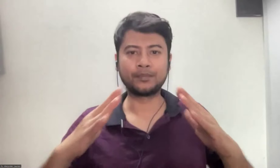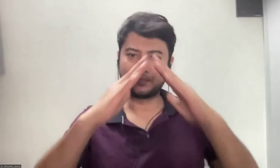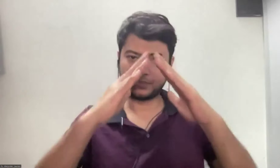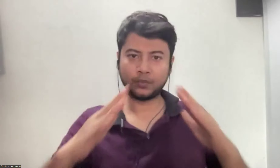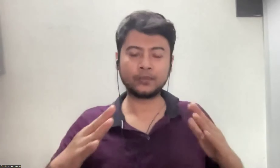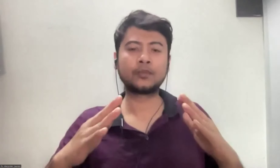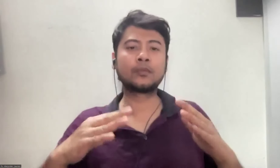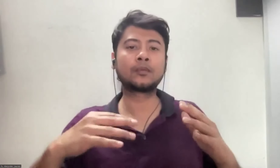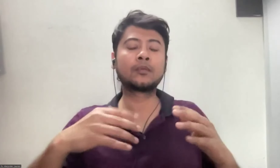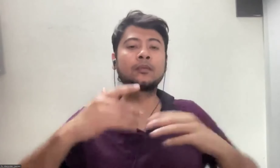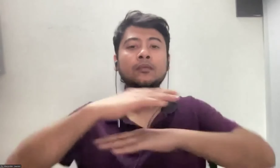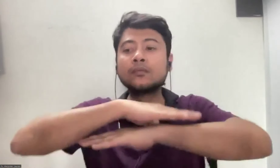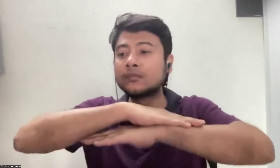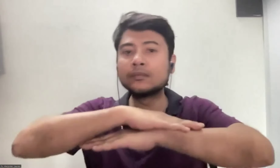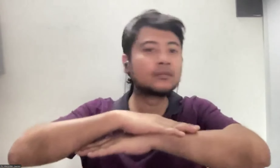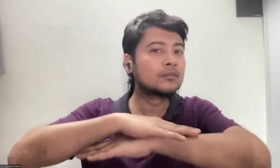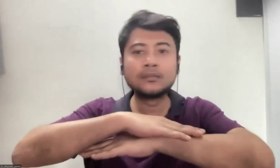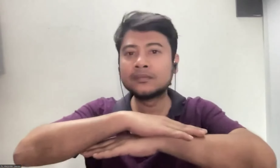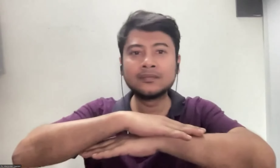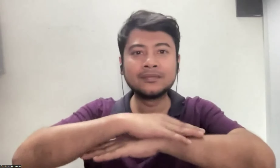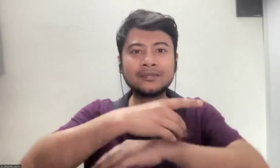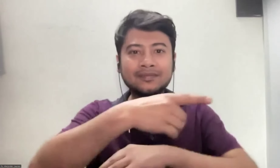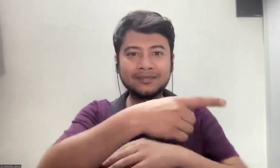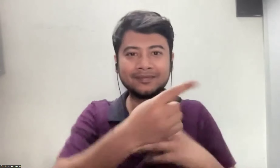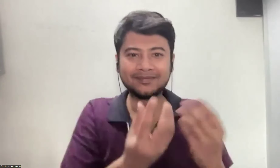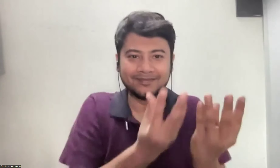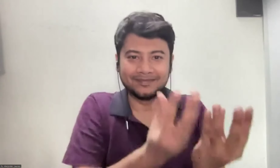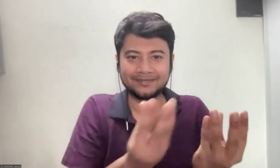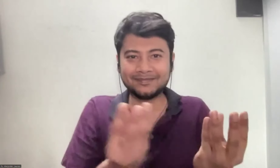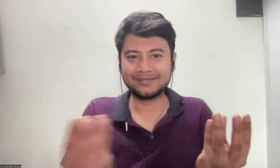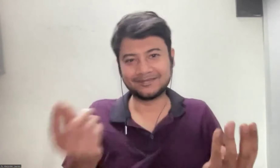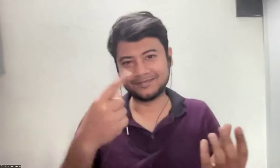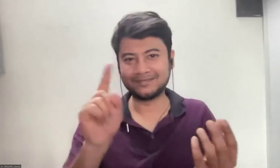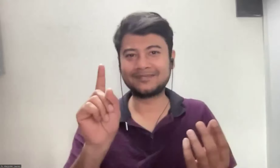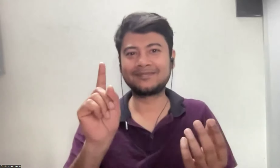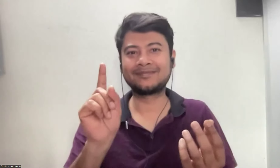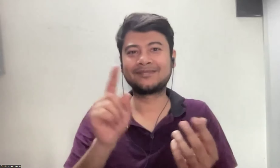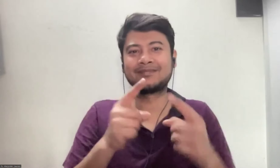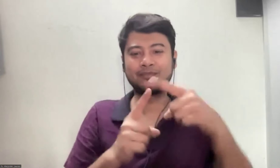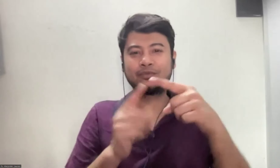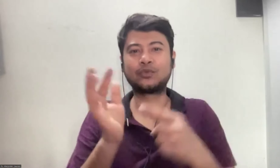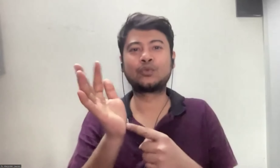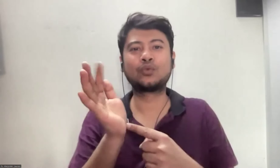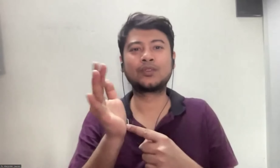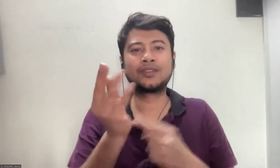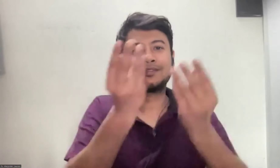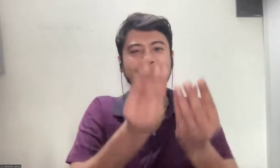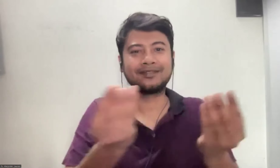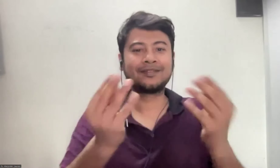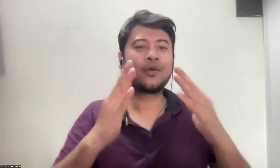it's okay, no problem, you can keep it there, but keep another stool next to it so that you can keep your puja plate.